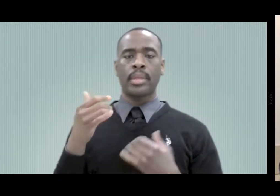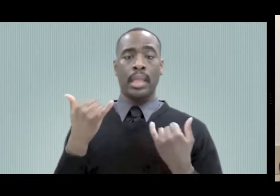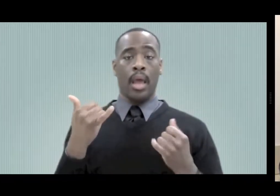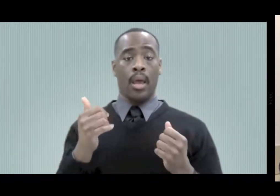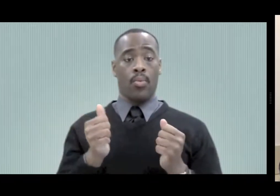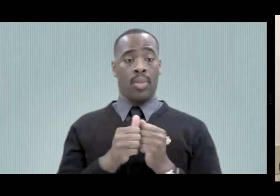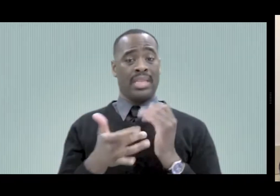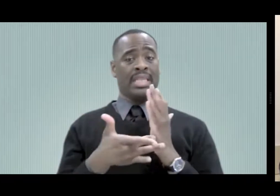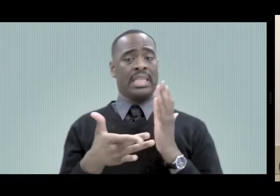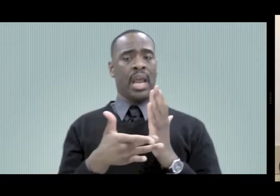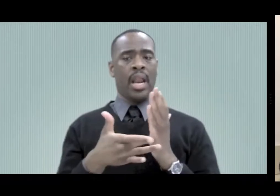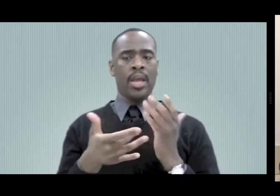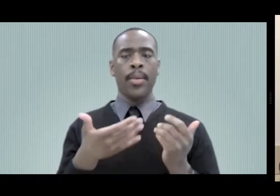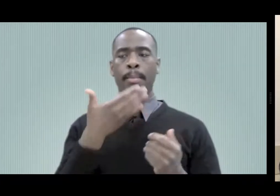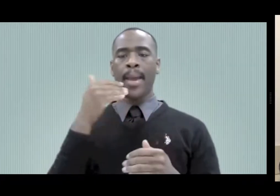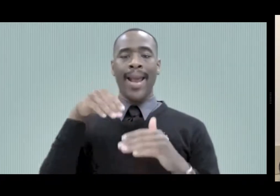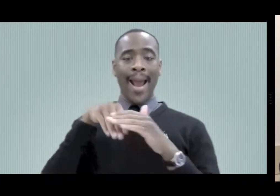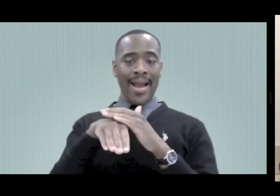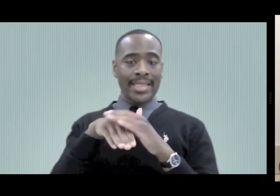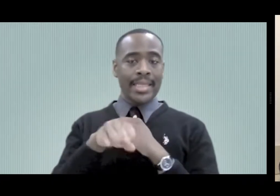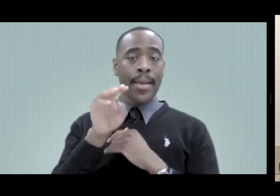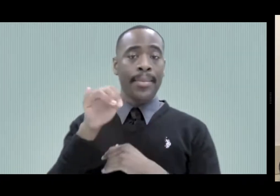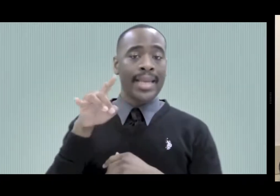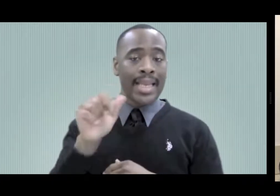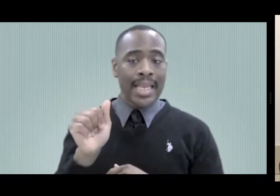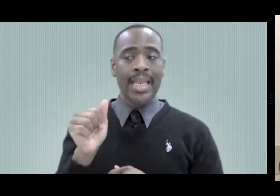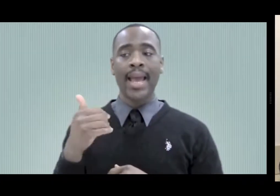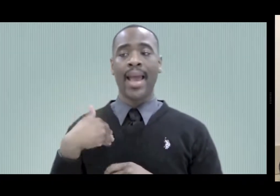Then we asked African American deaf people